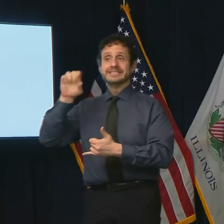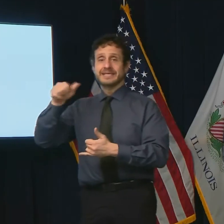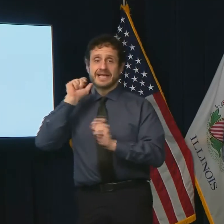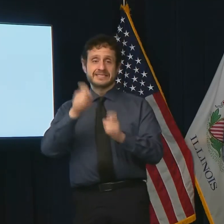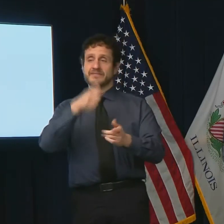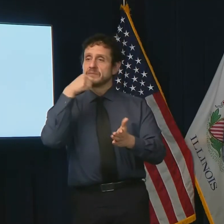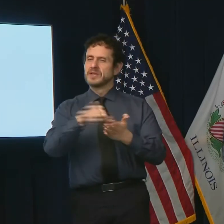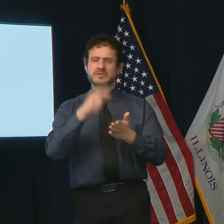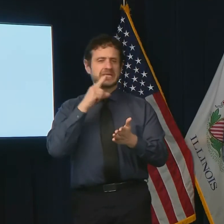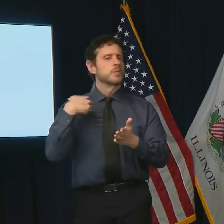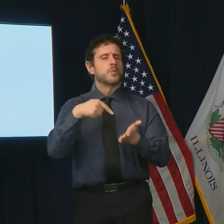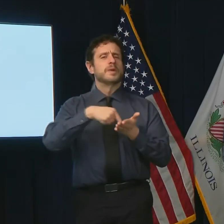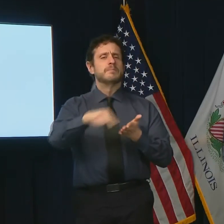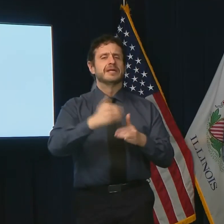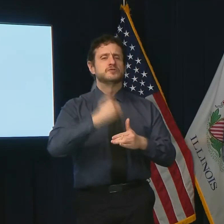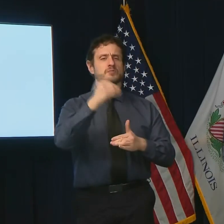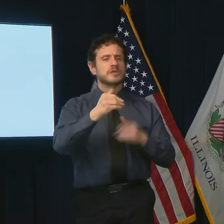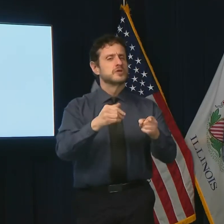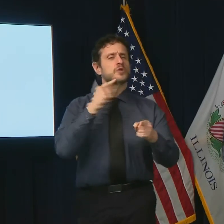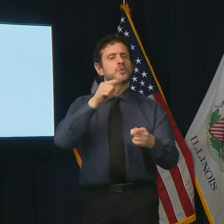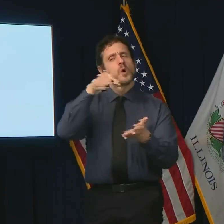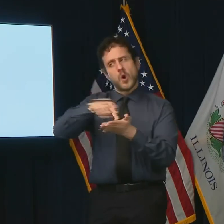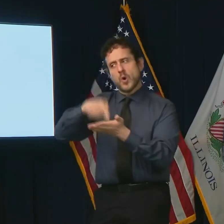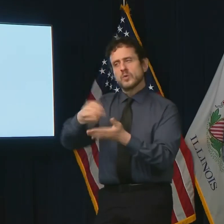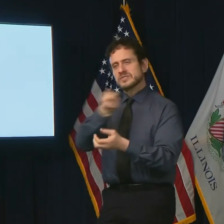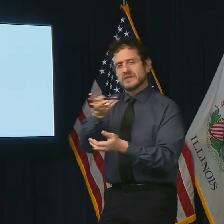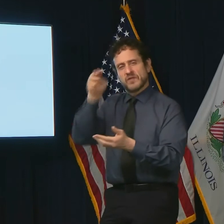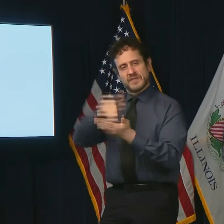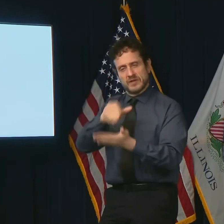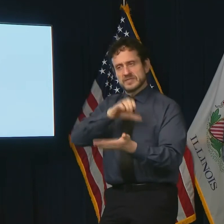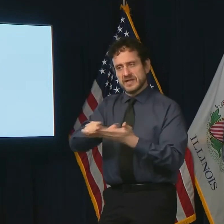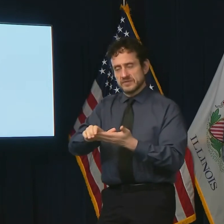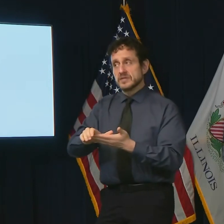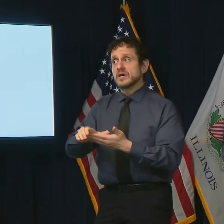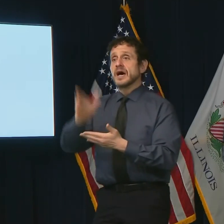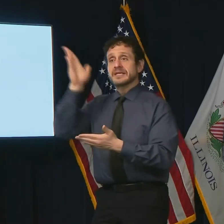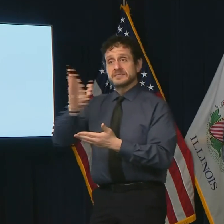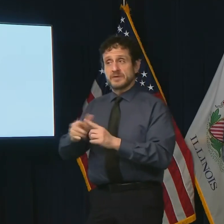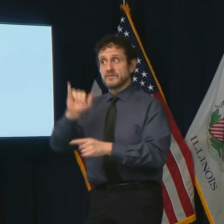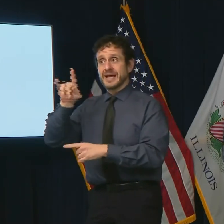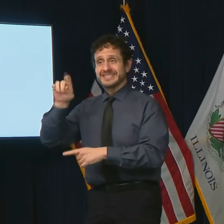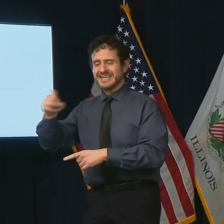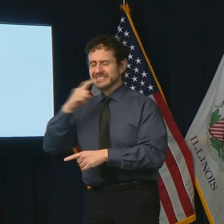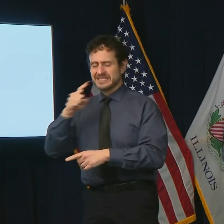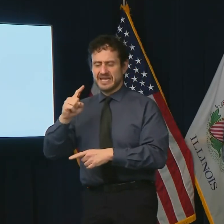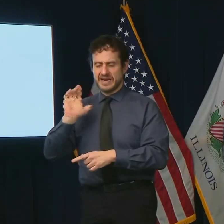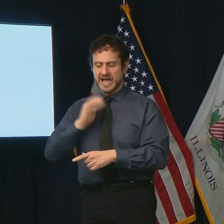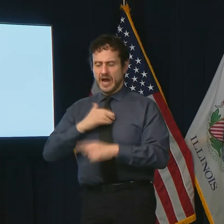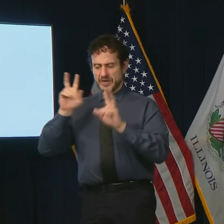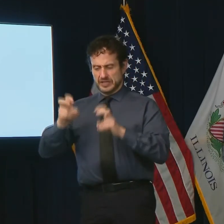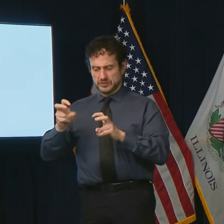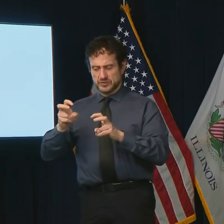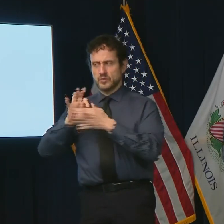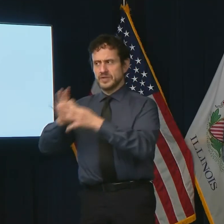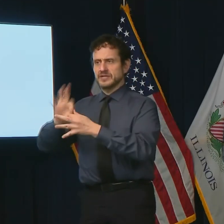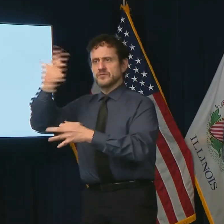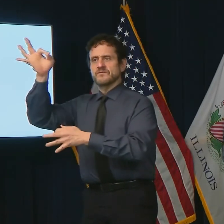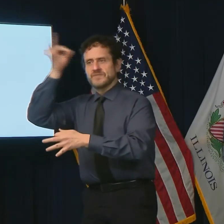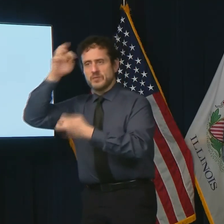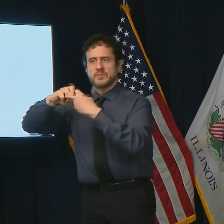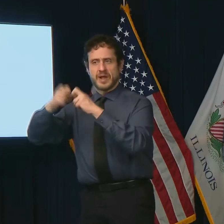they were overpaid and must pay back thousands of dollars. A spokesperson with IDES says these are issues due to federal problems and